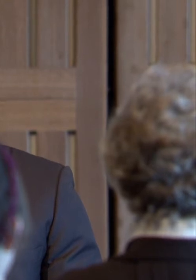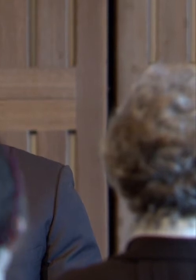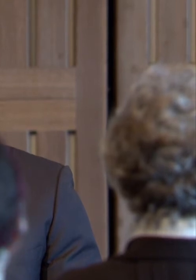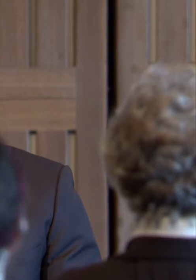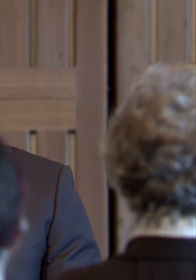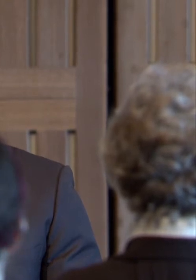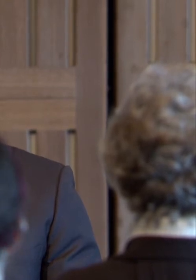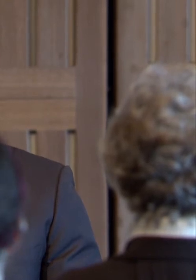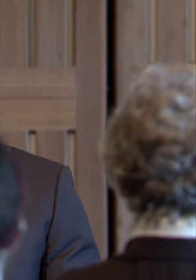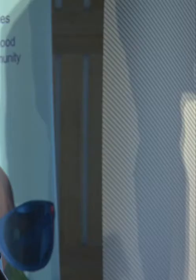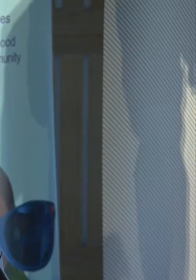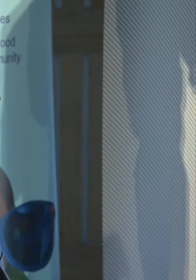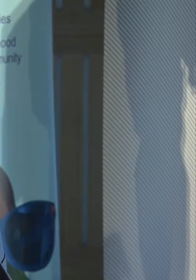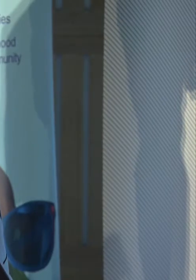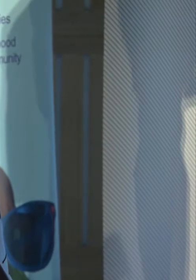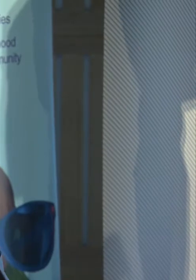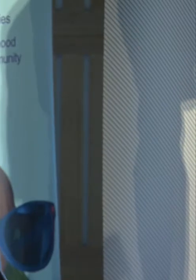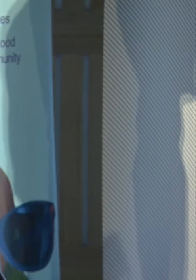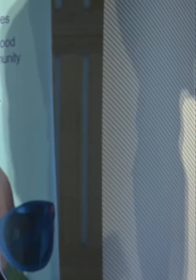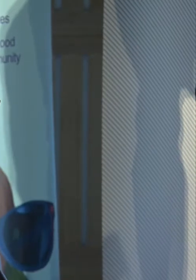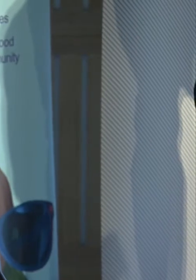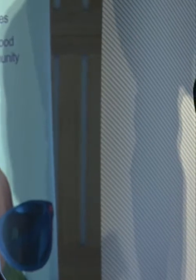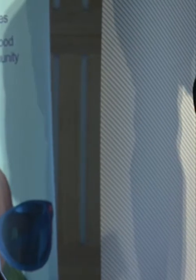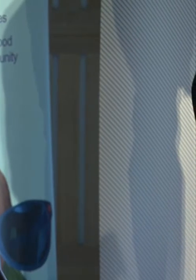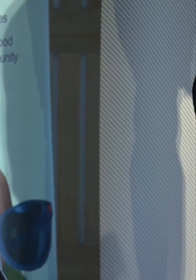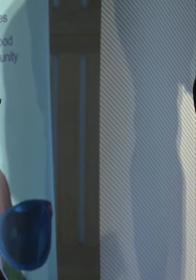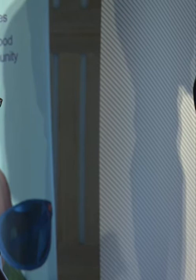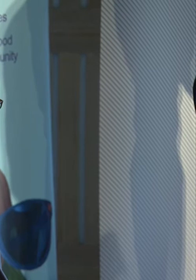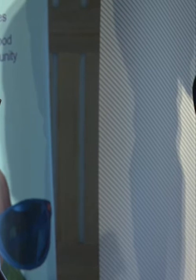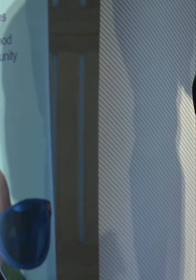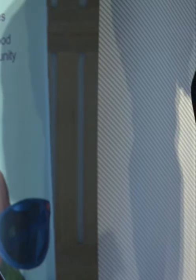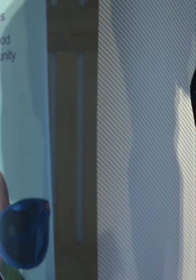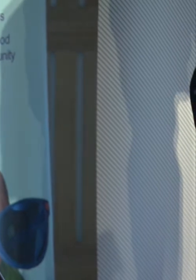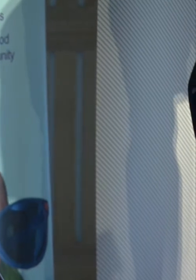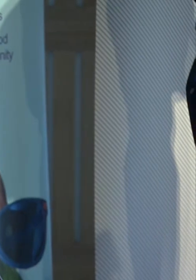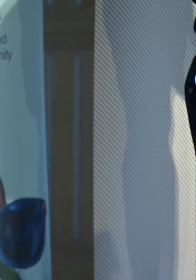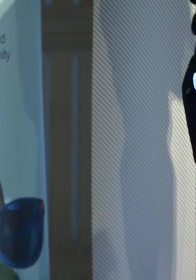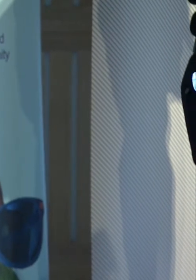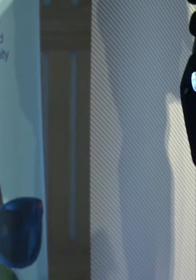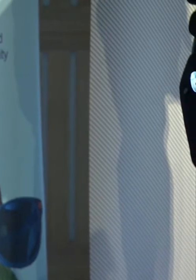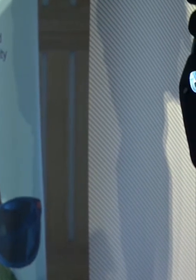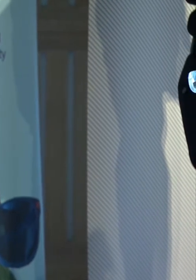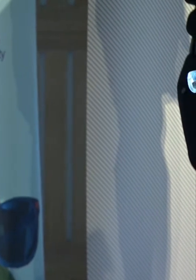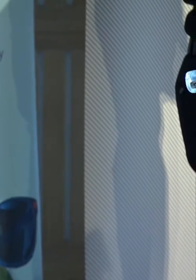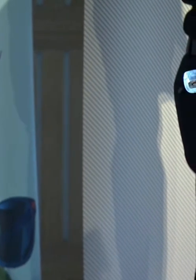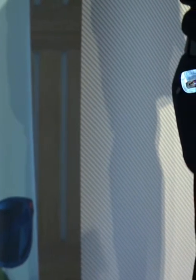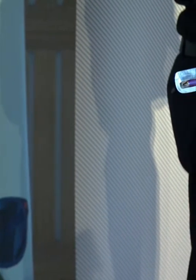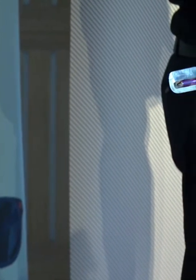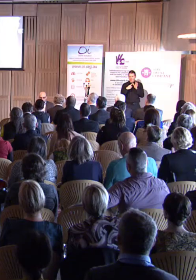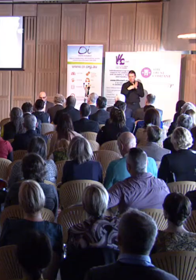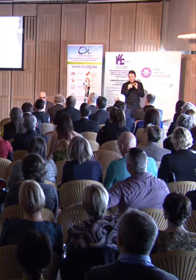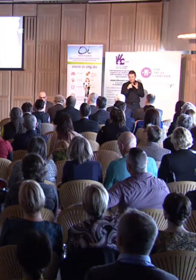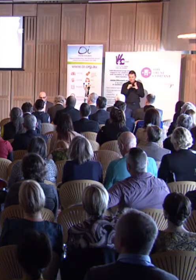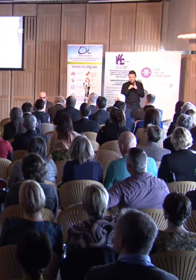Company, part of Perpetual. My name is Paul Nanari, and as an ambassador of LifeStart, I would like to thank you all for